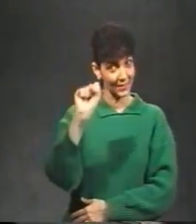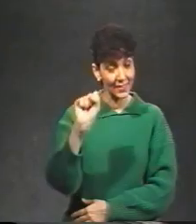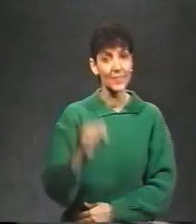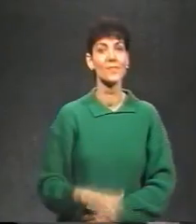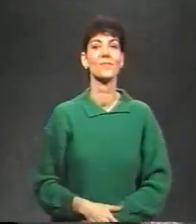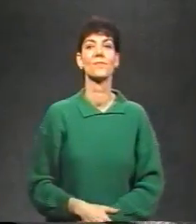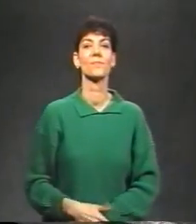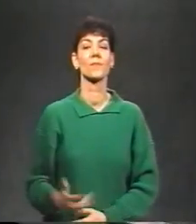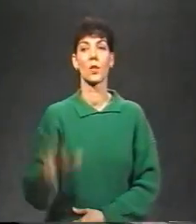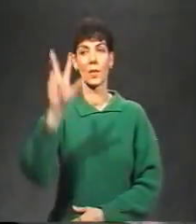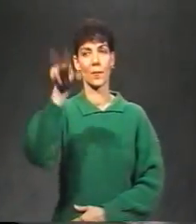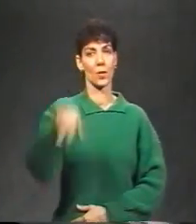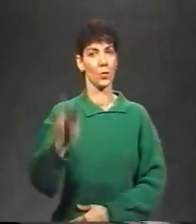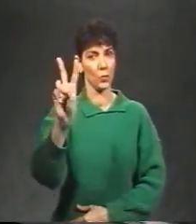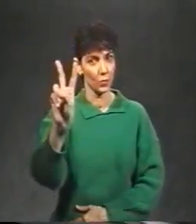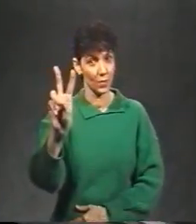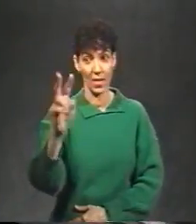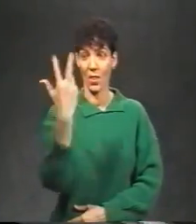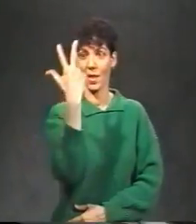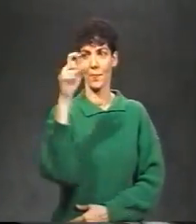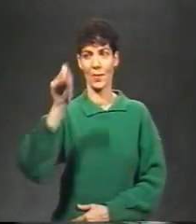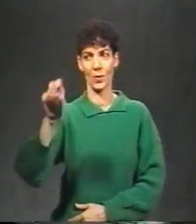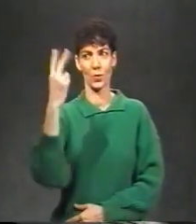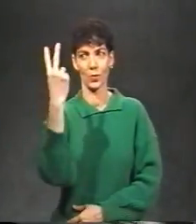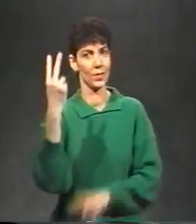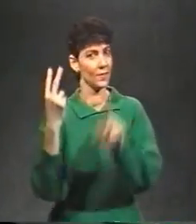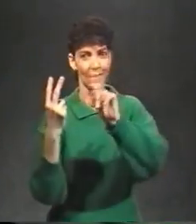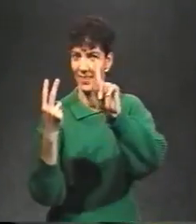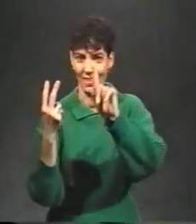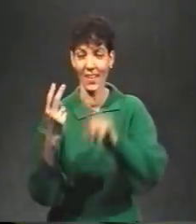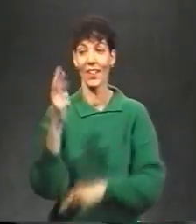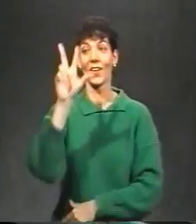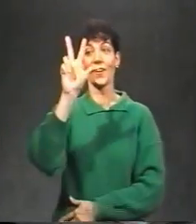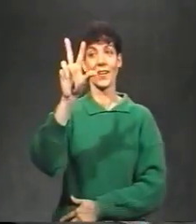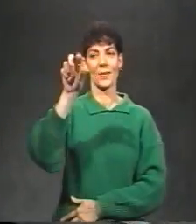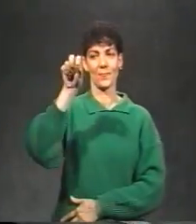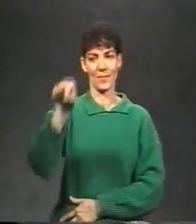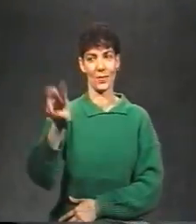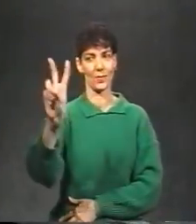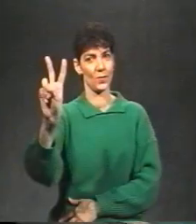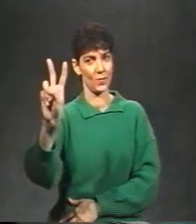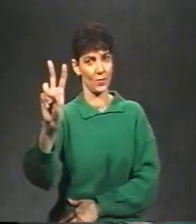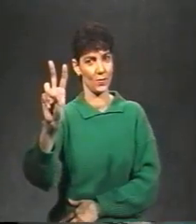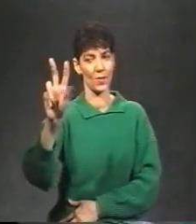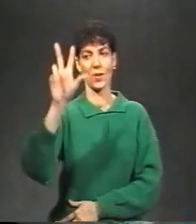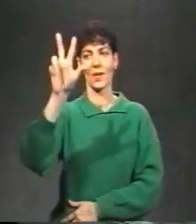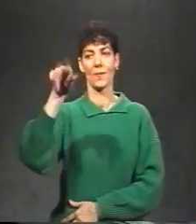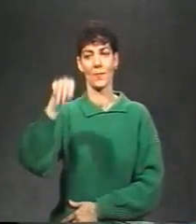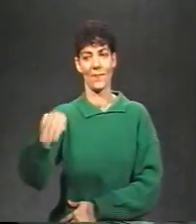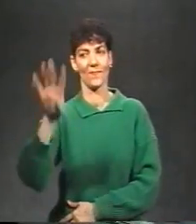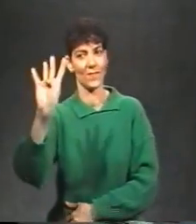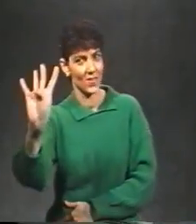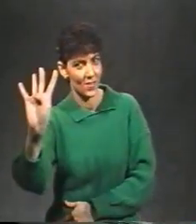For decimals, the palm always faces away from the signer, even in numbers like 2 and